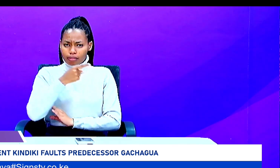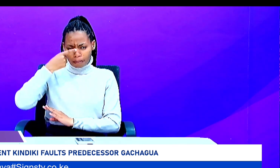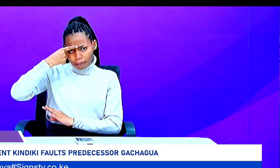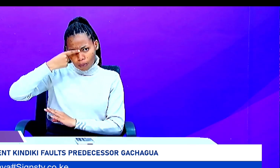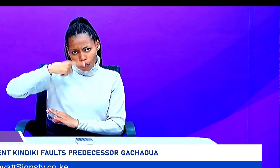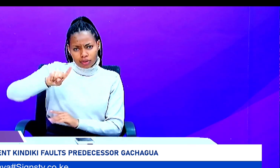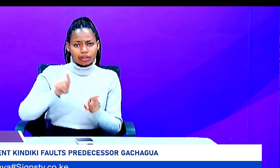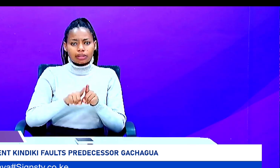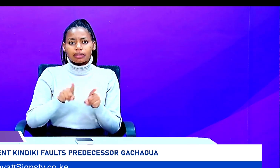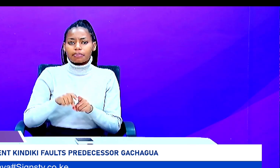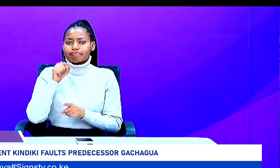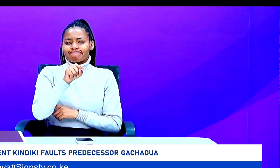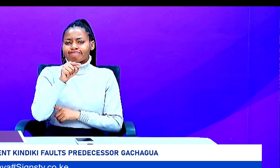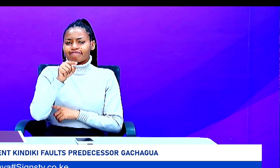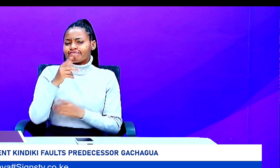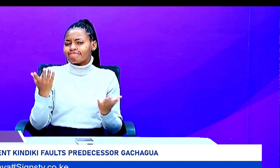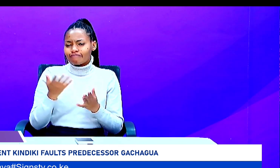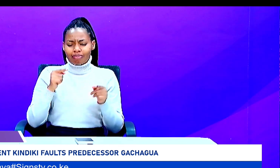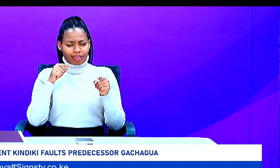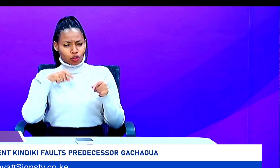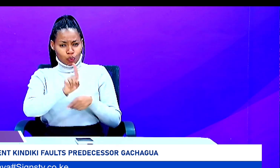policies instead of insults.